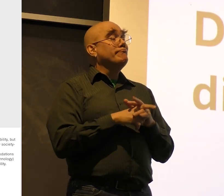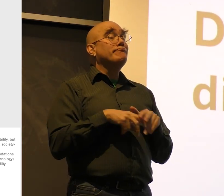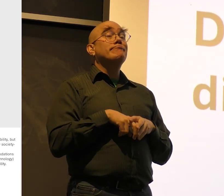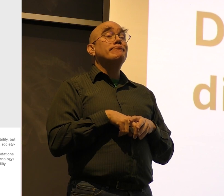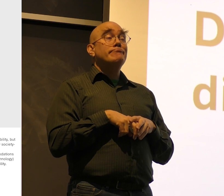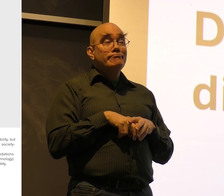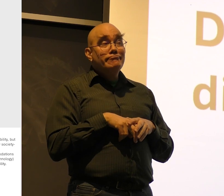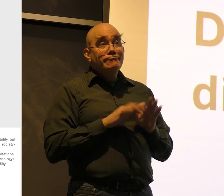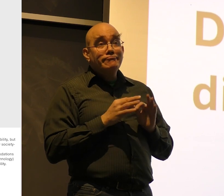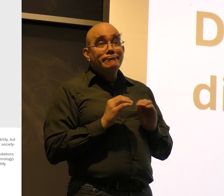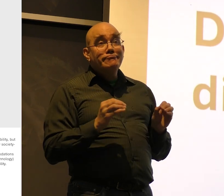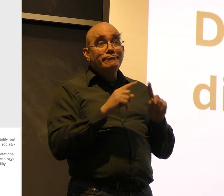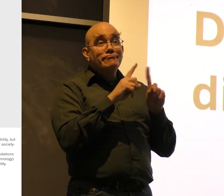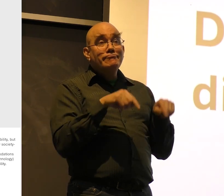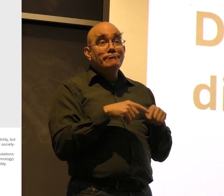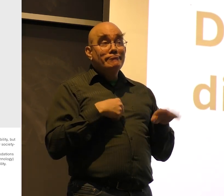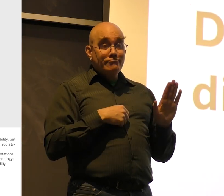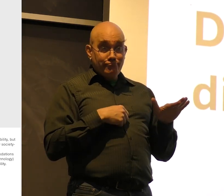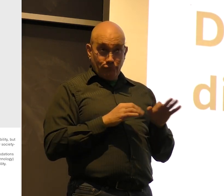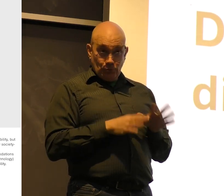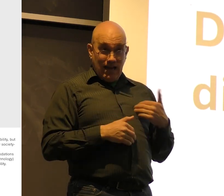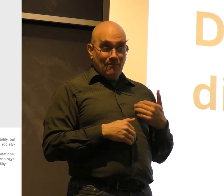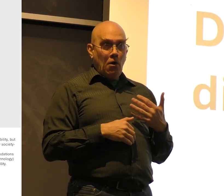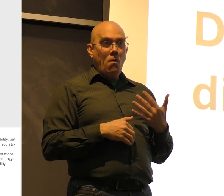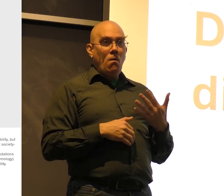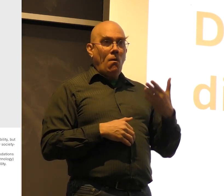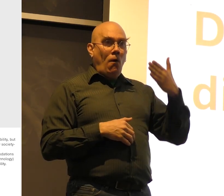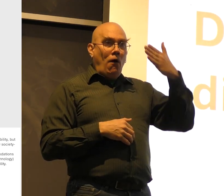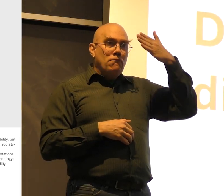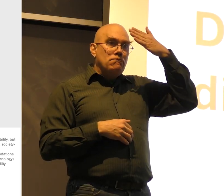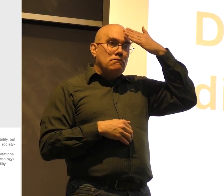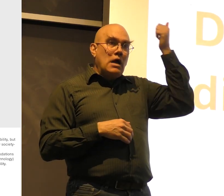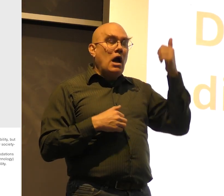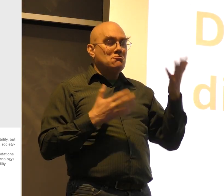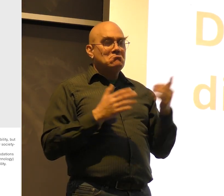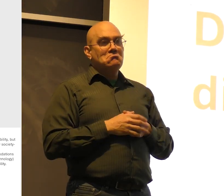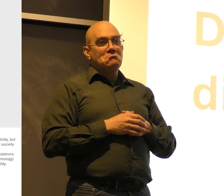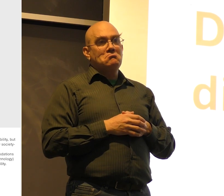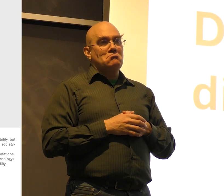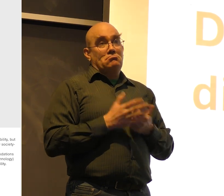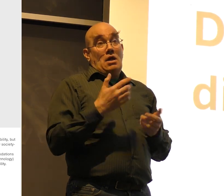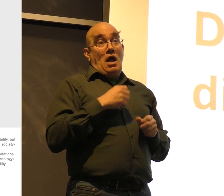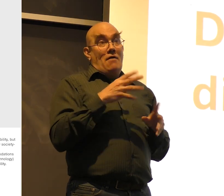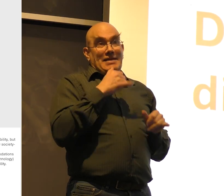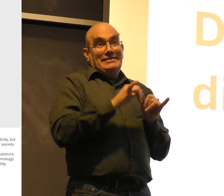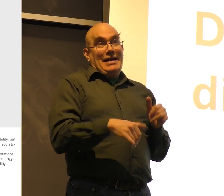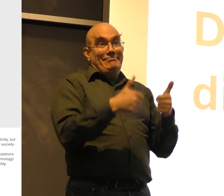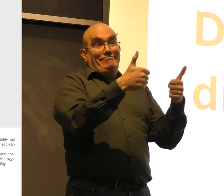So I show up to the online meeting, and there's no interpreter on the screen. I asked about the interpreter, and they completely forgot. That happens,